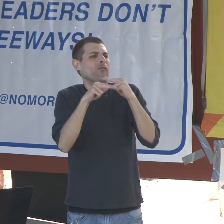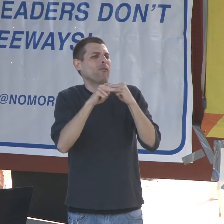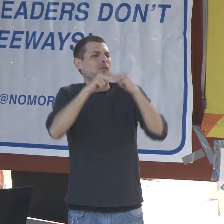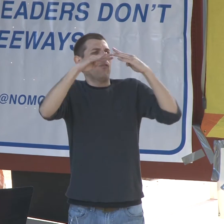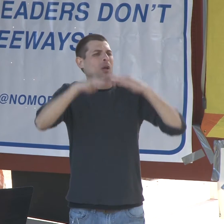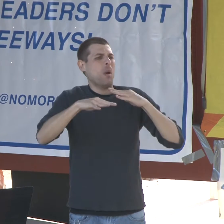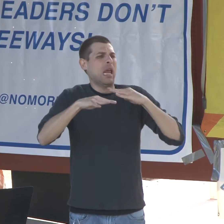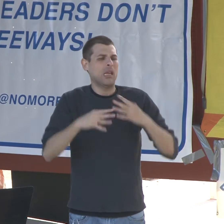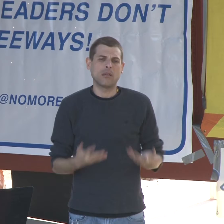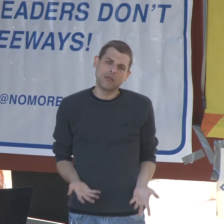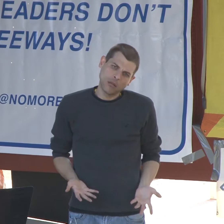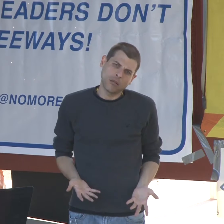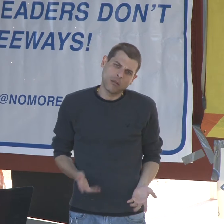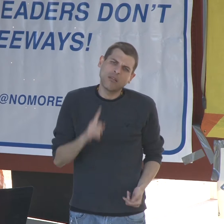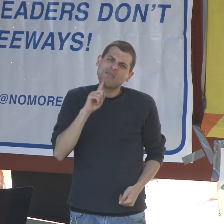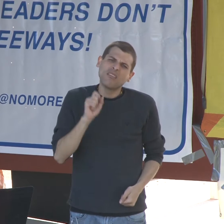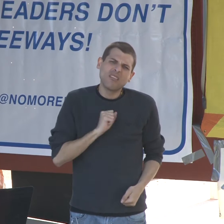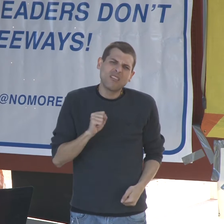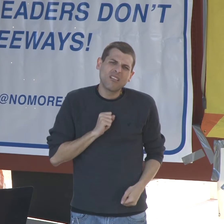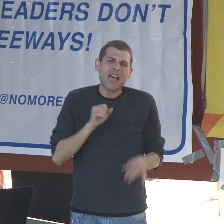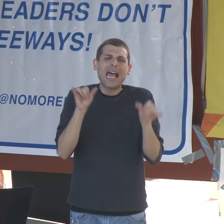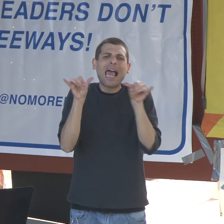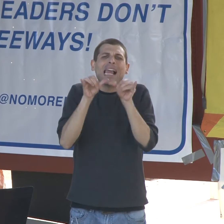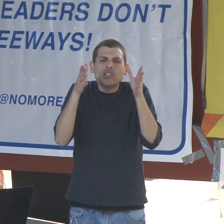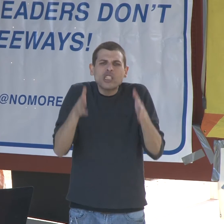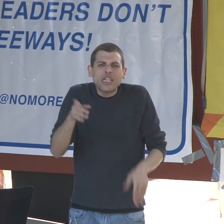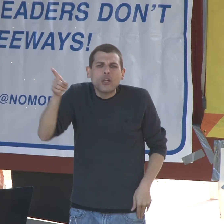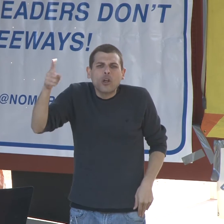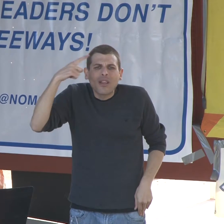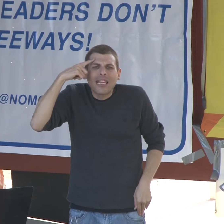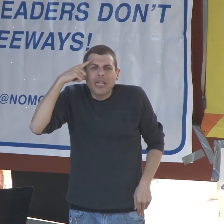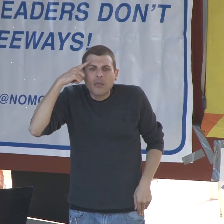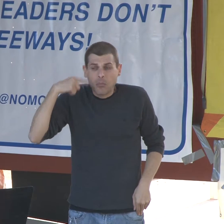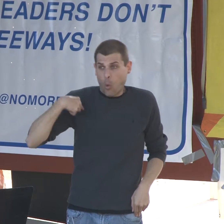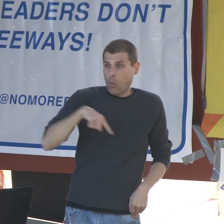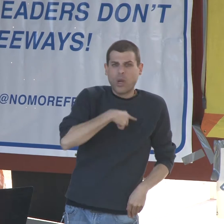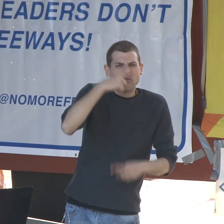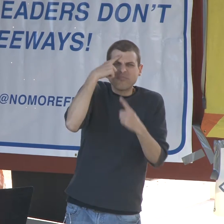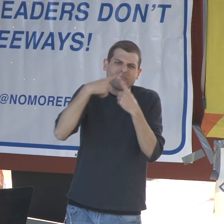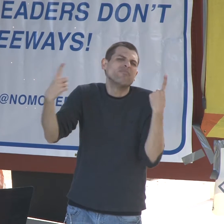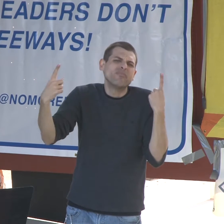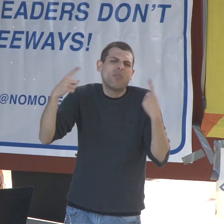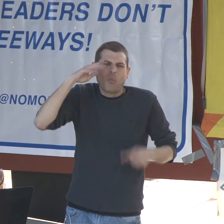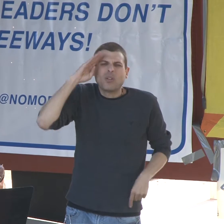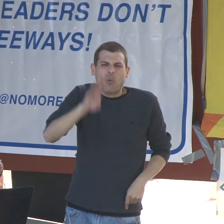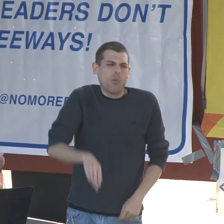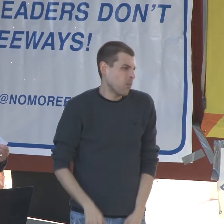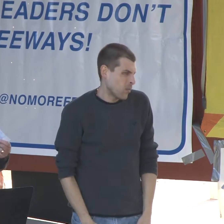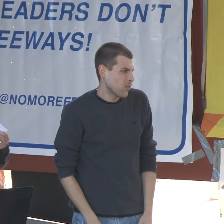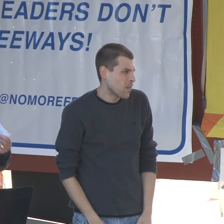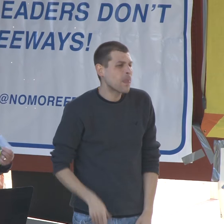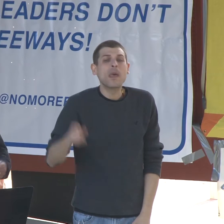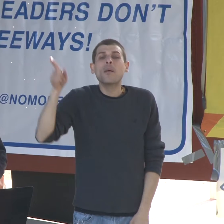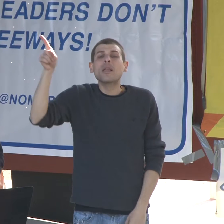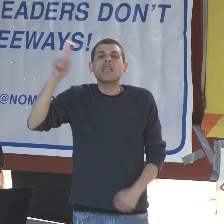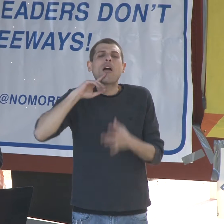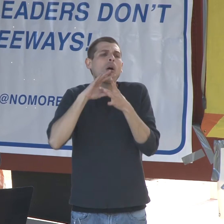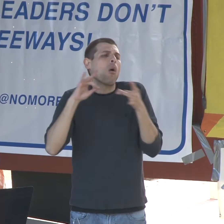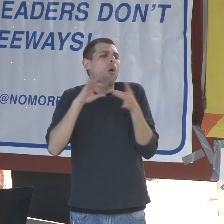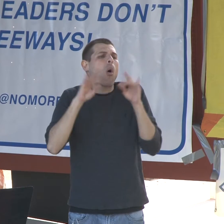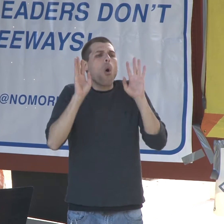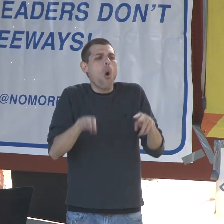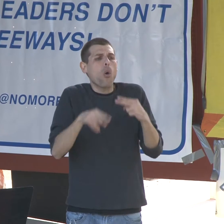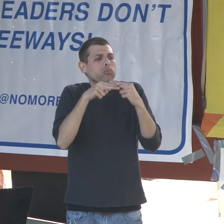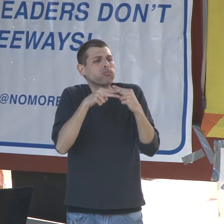highway engineer would think you could fix the problem by making the freeway bigger. But they've assured us that they're not really making